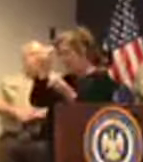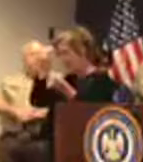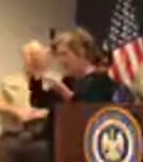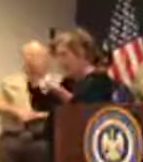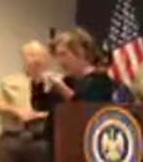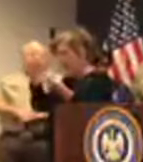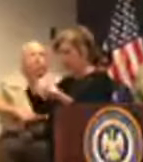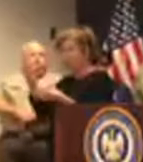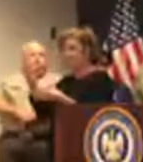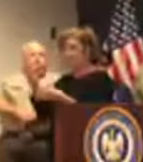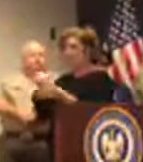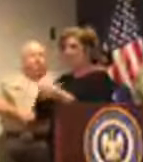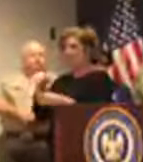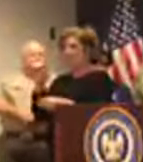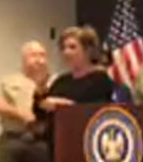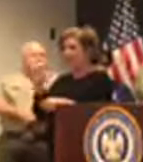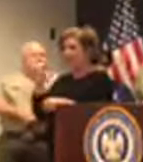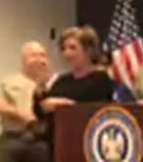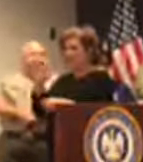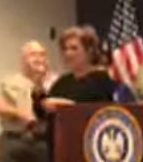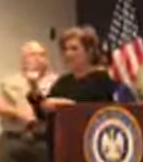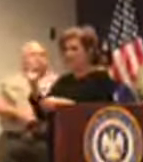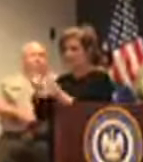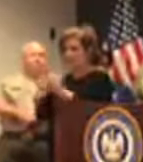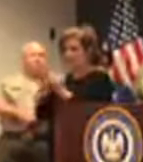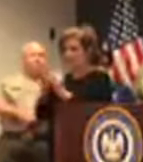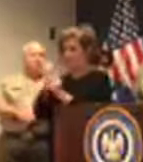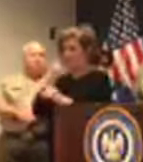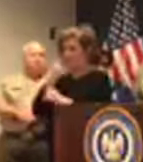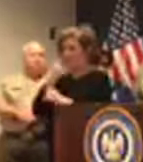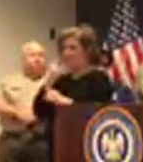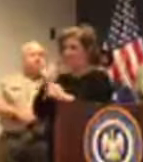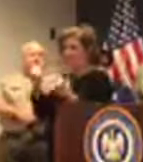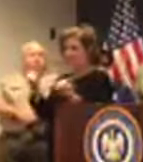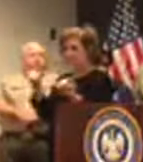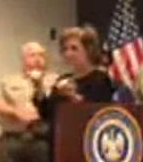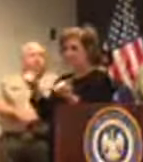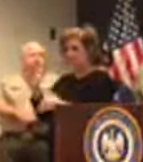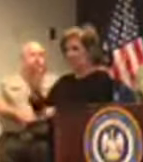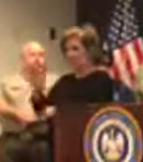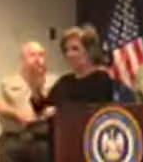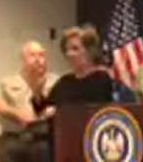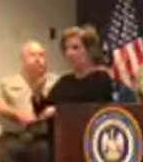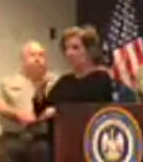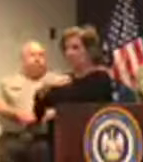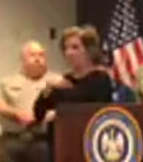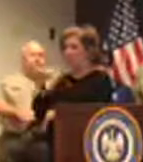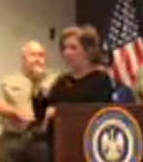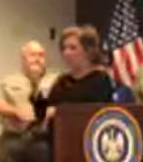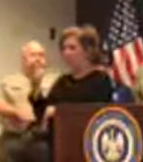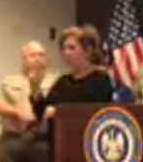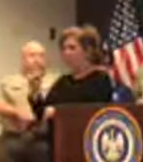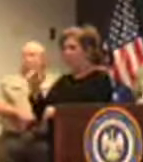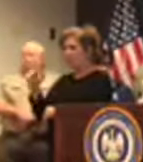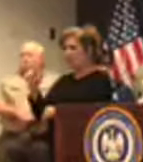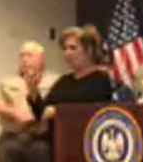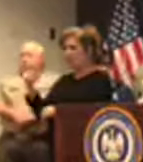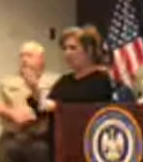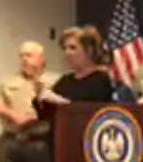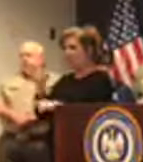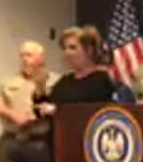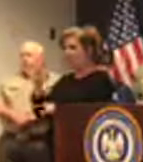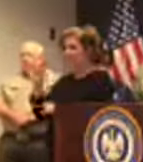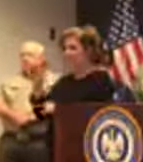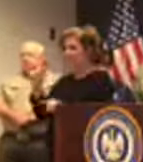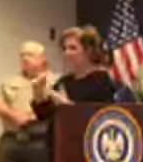deliver in our UCG meeting. I'm joined this afternoon by John Long from FEMA,